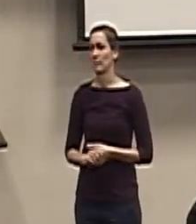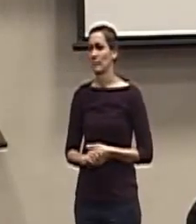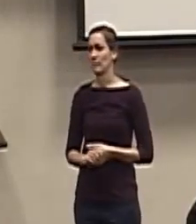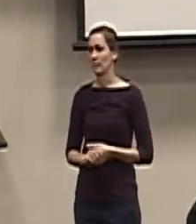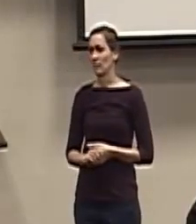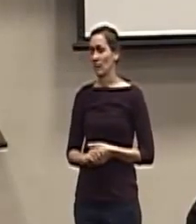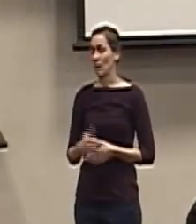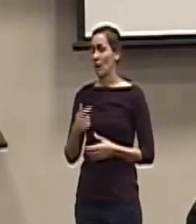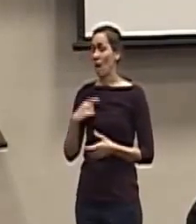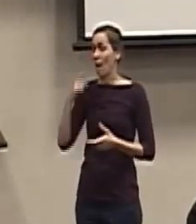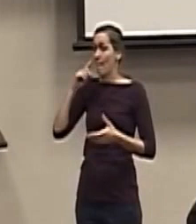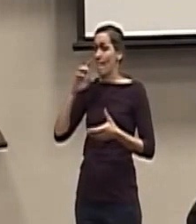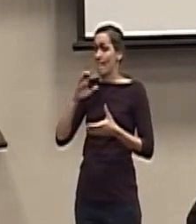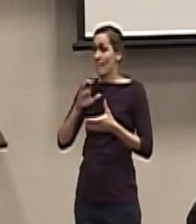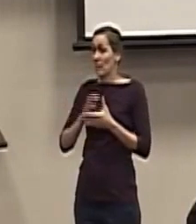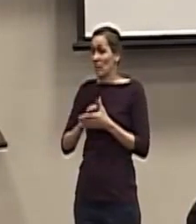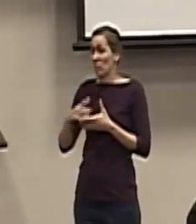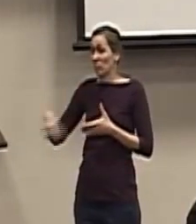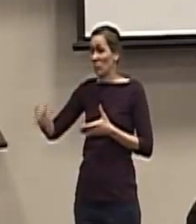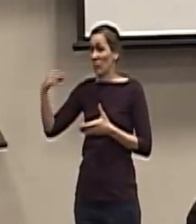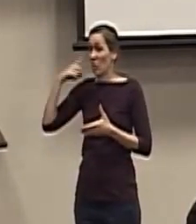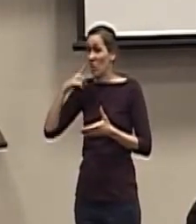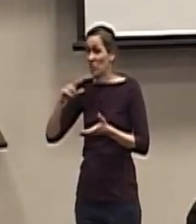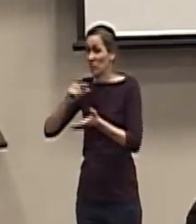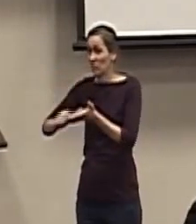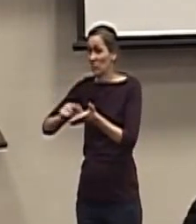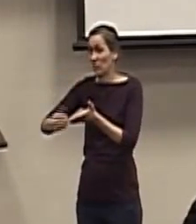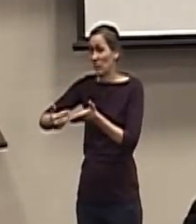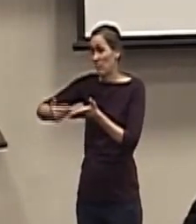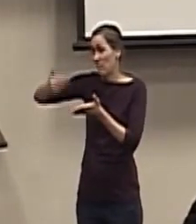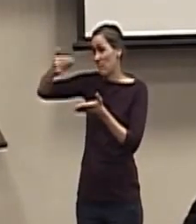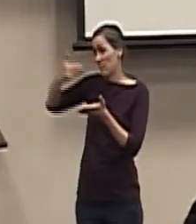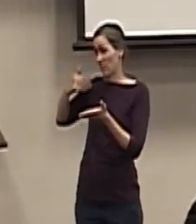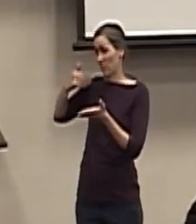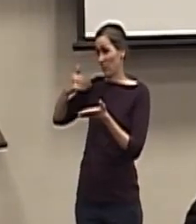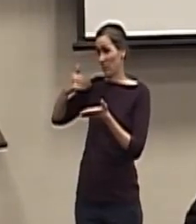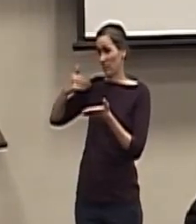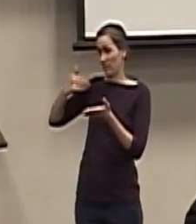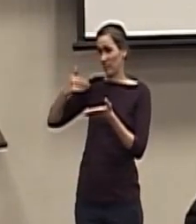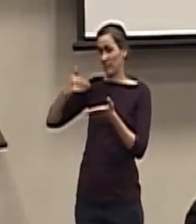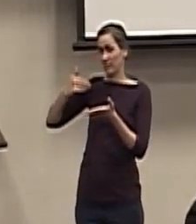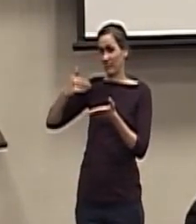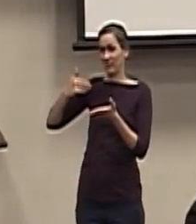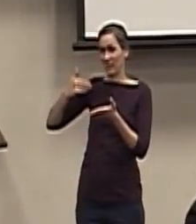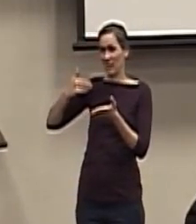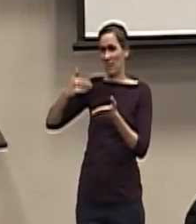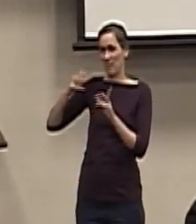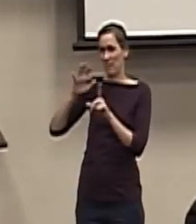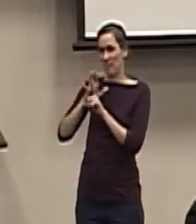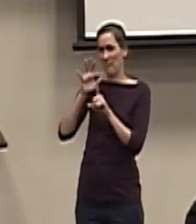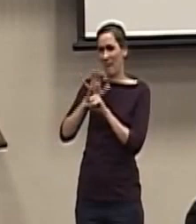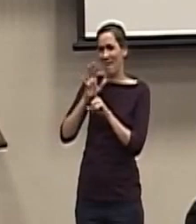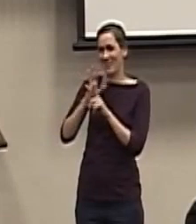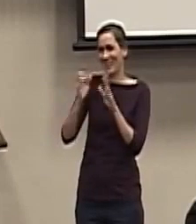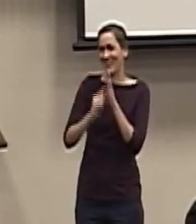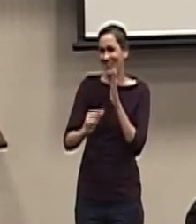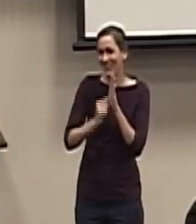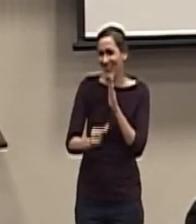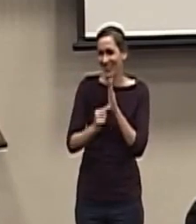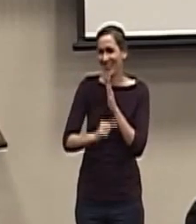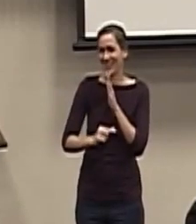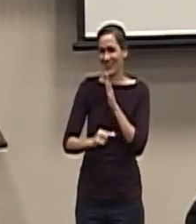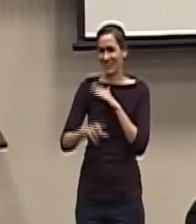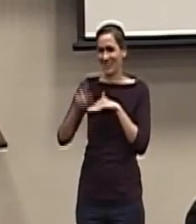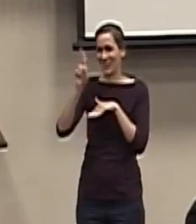Now, I believe that that's a verse you've heard before, right? That's a staple of Sunset's curriculum and